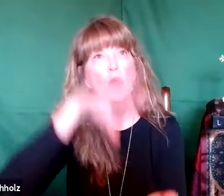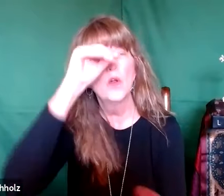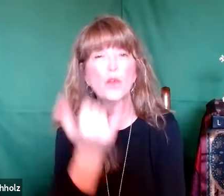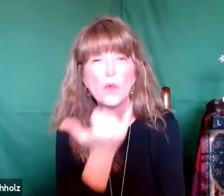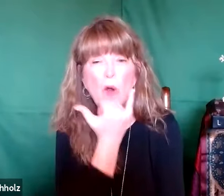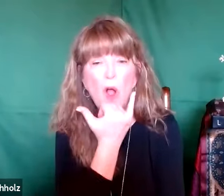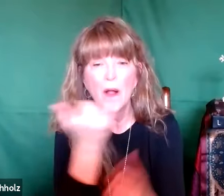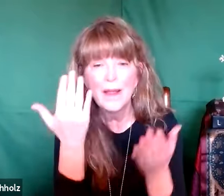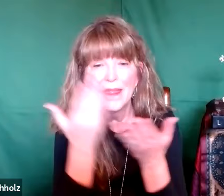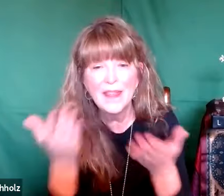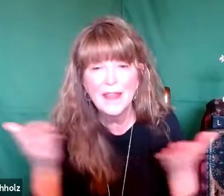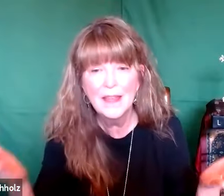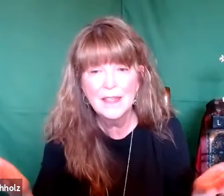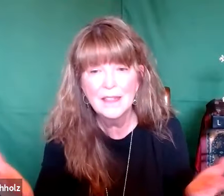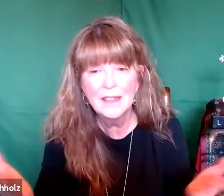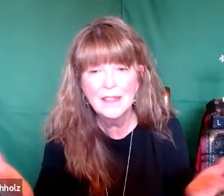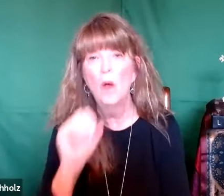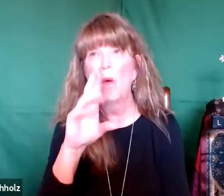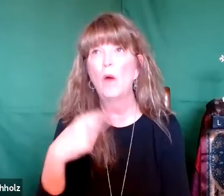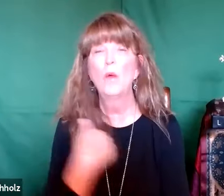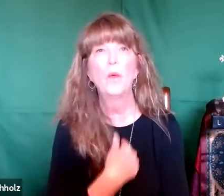Maybe it's because we don't understand something, or maybe it's because